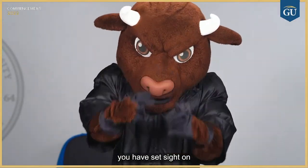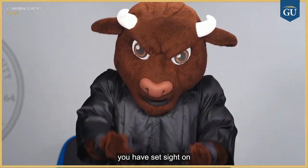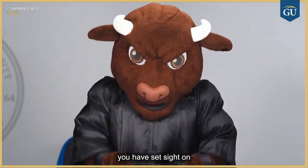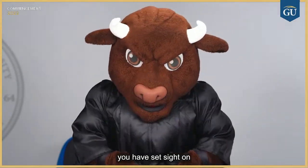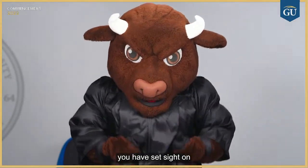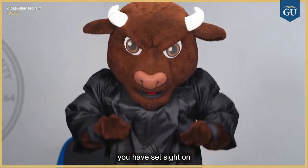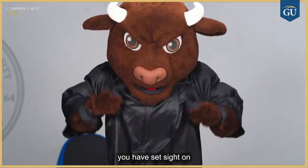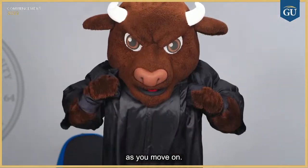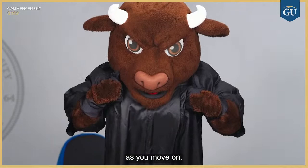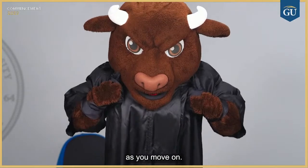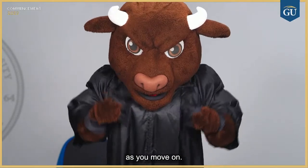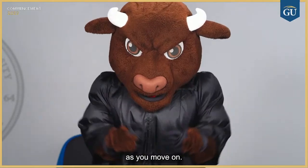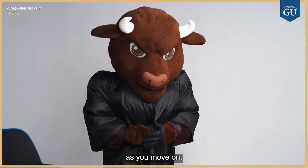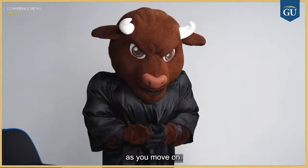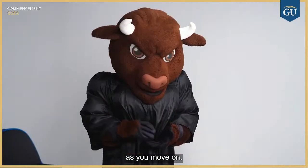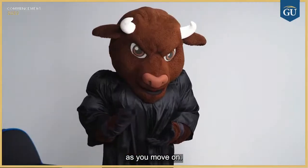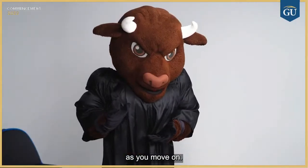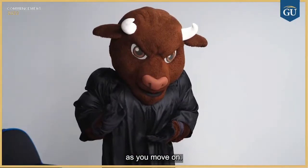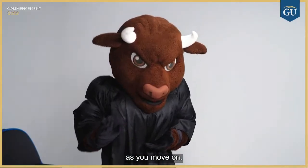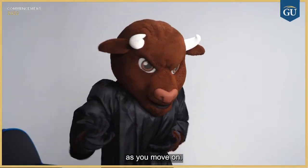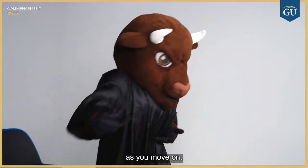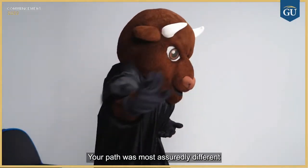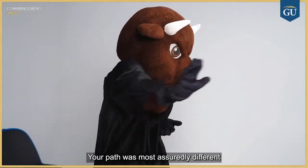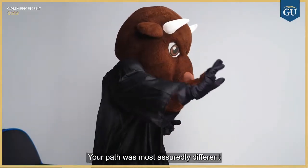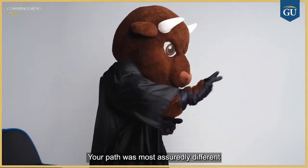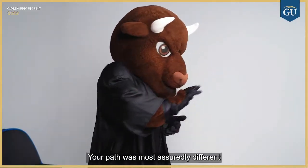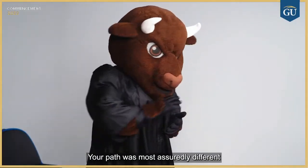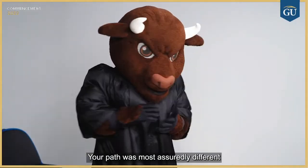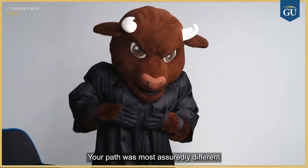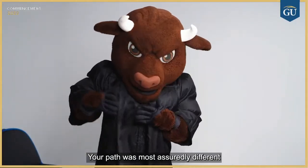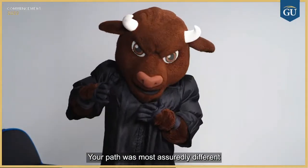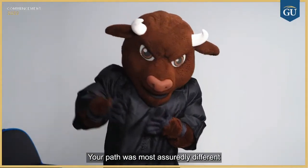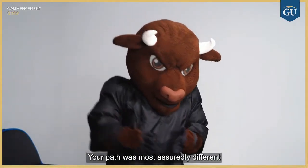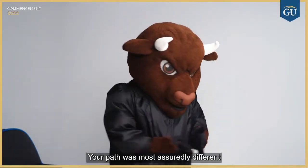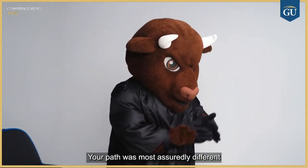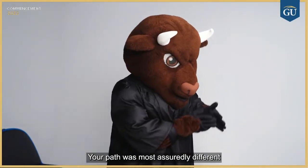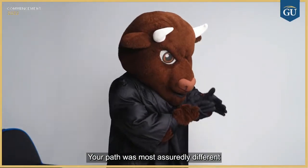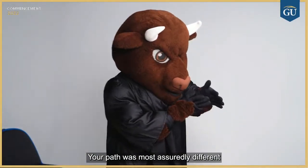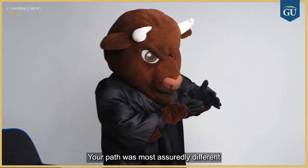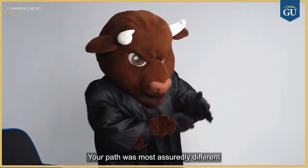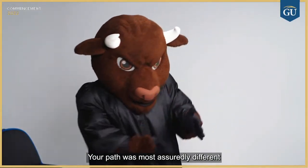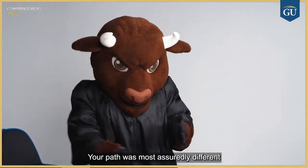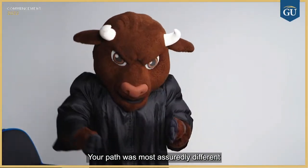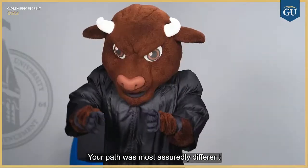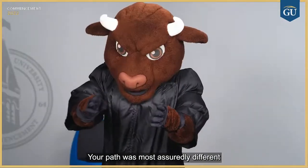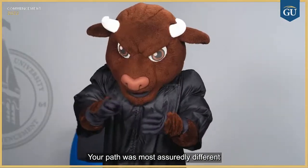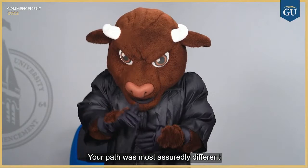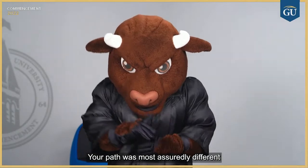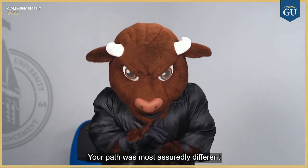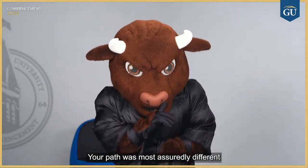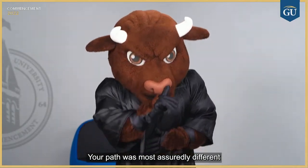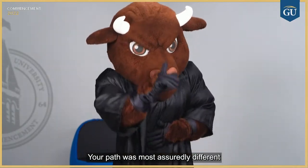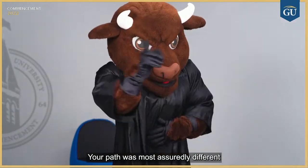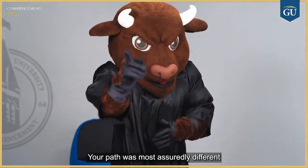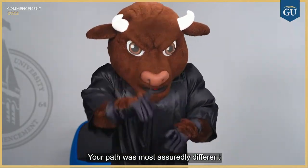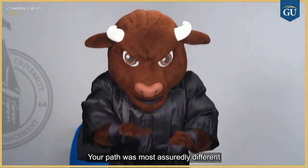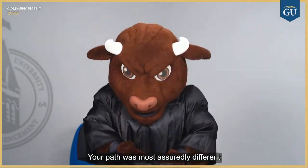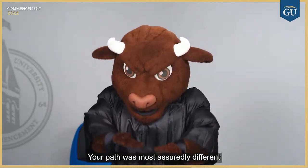on. As you move on, your path was most assuredly different